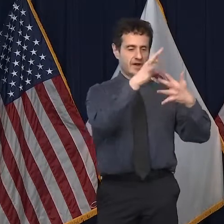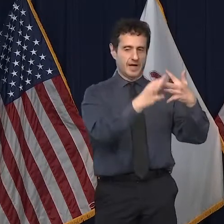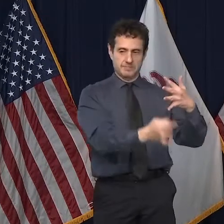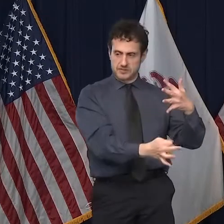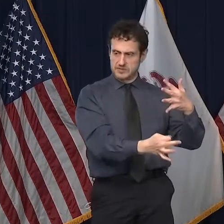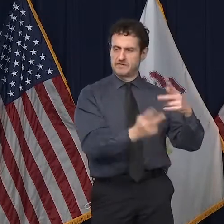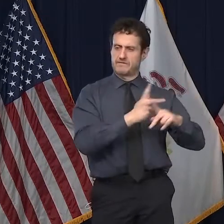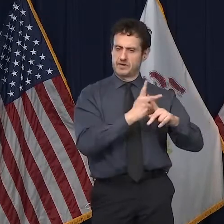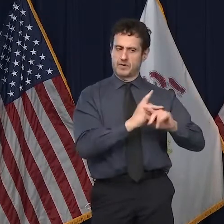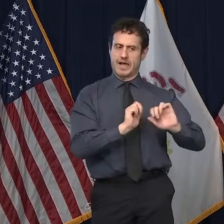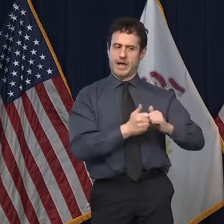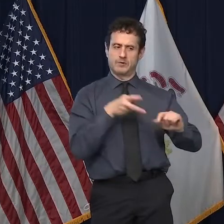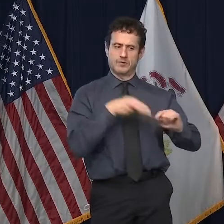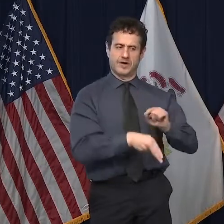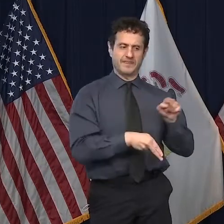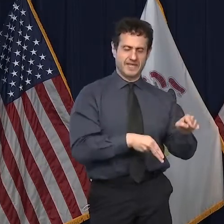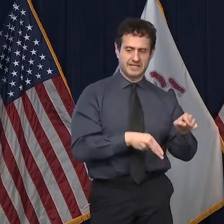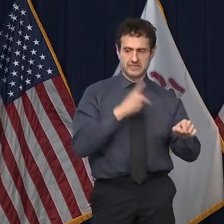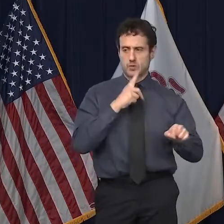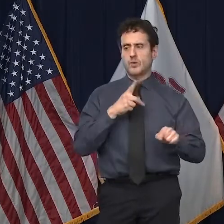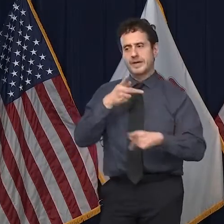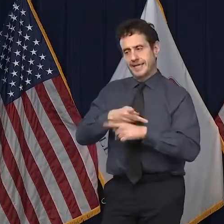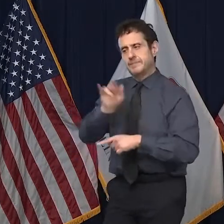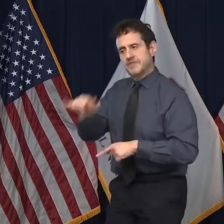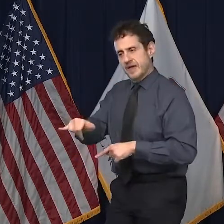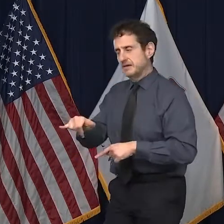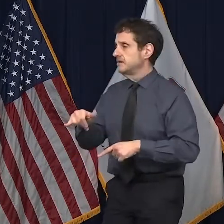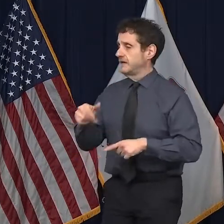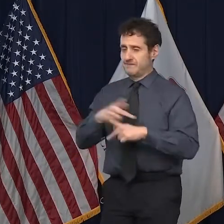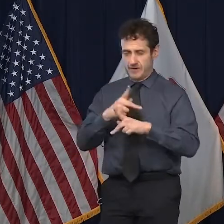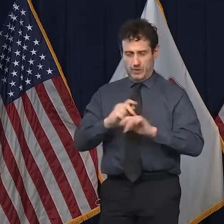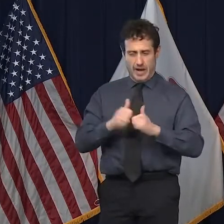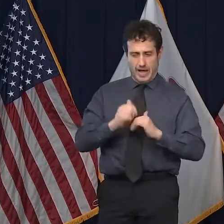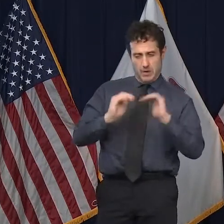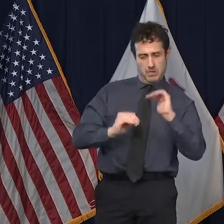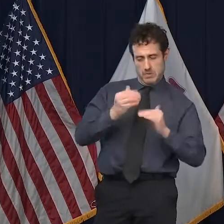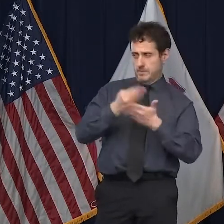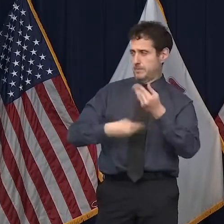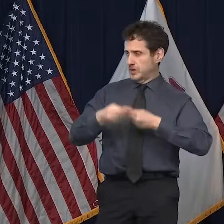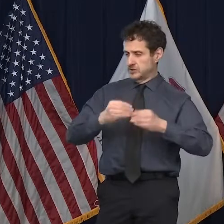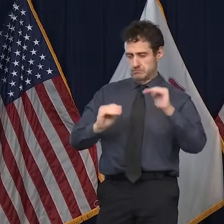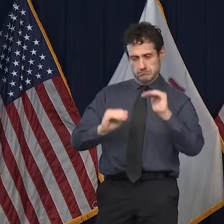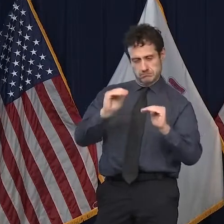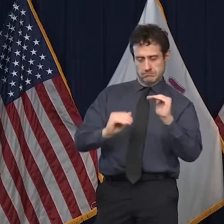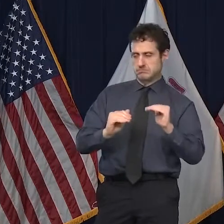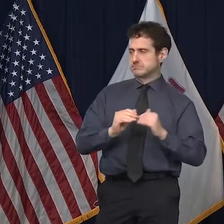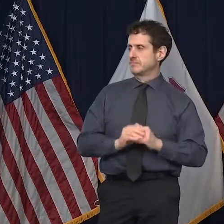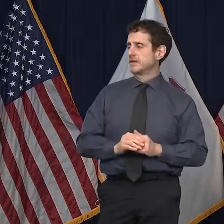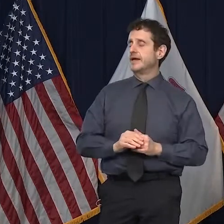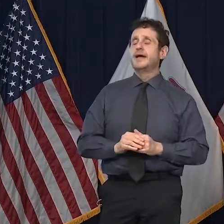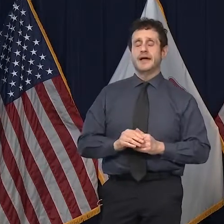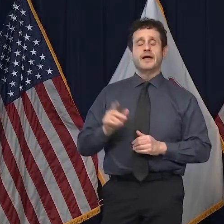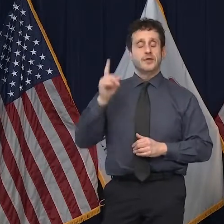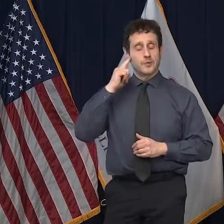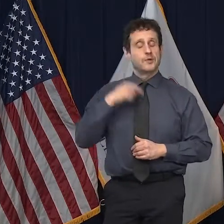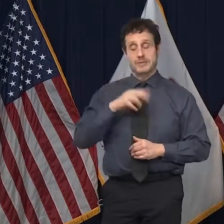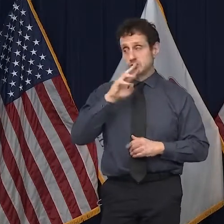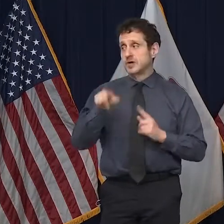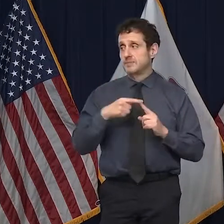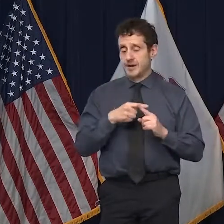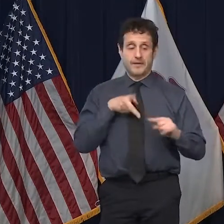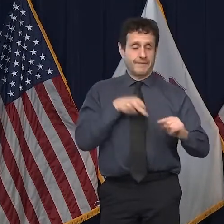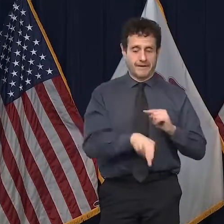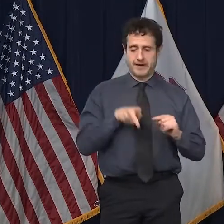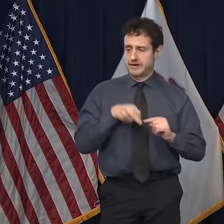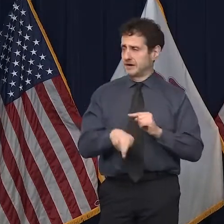available and put them on the table and get to where we need to get to. Just lastly, you heard me talk about the painful cuts.